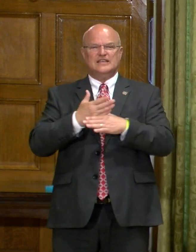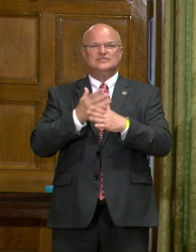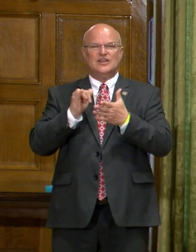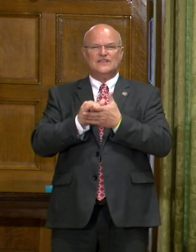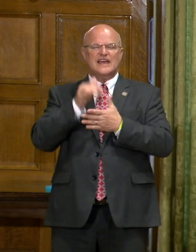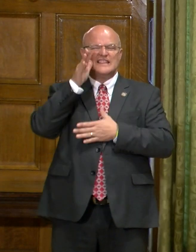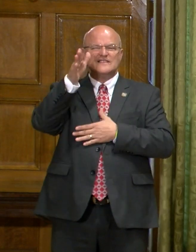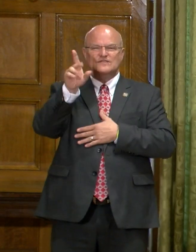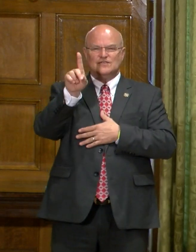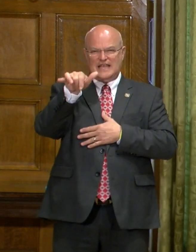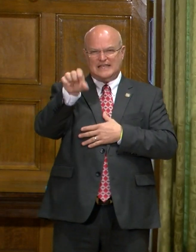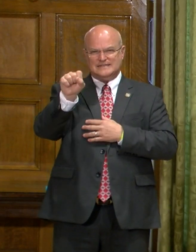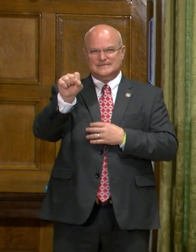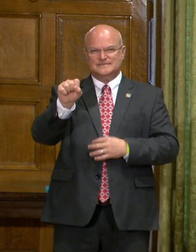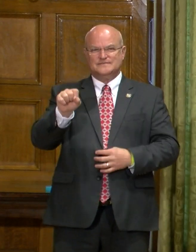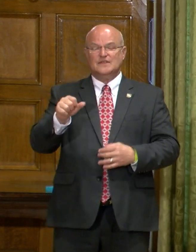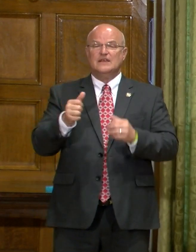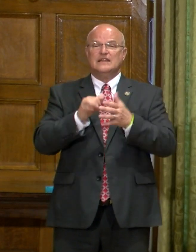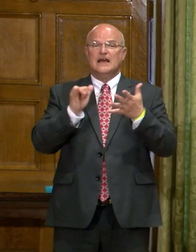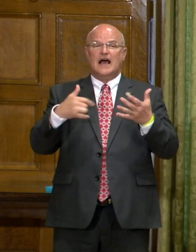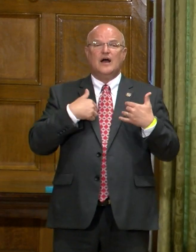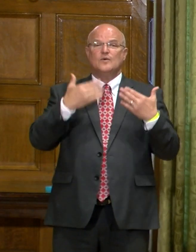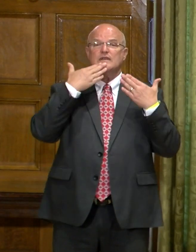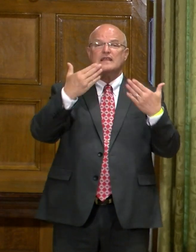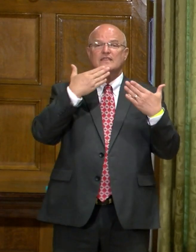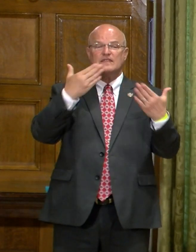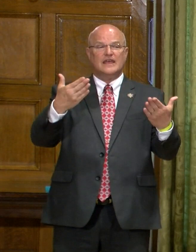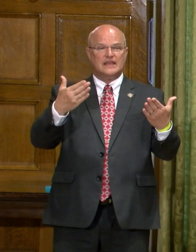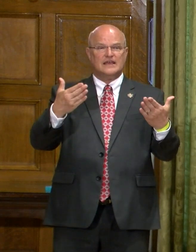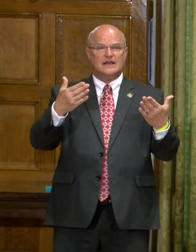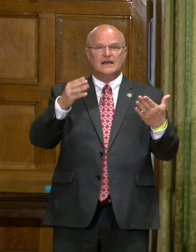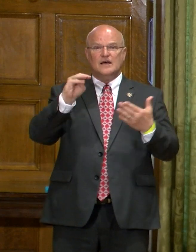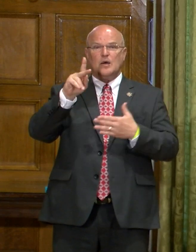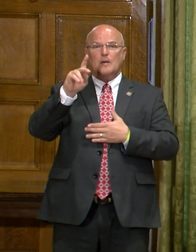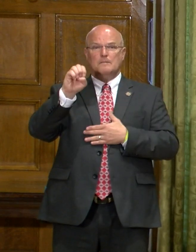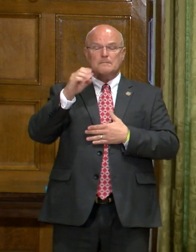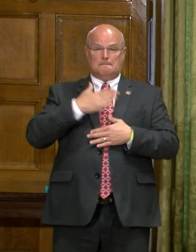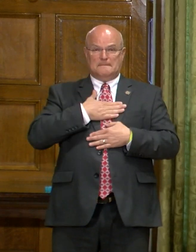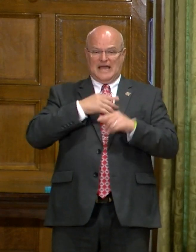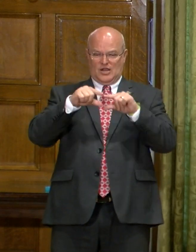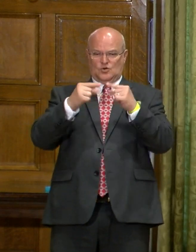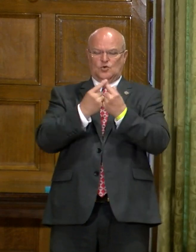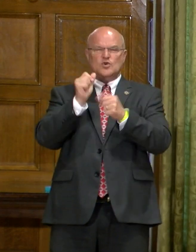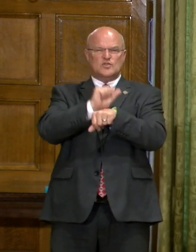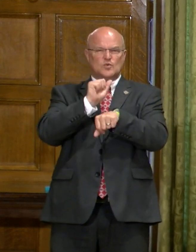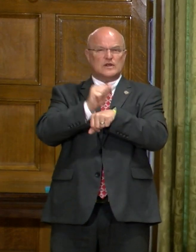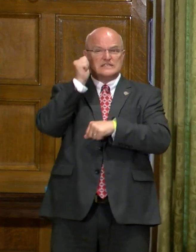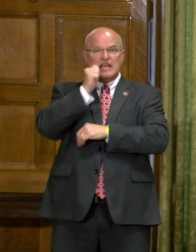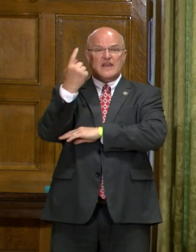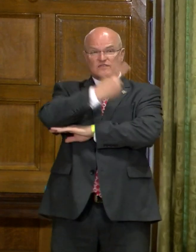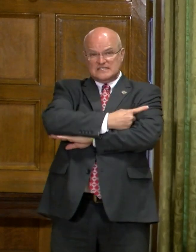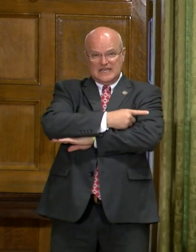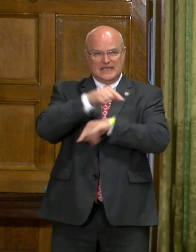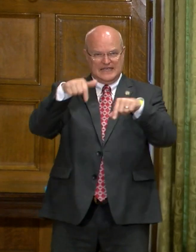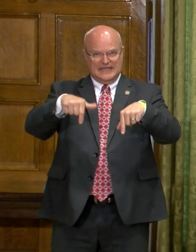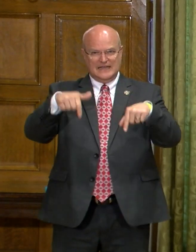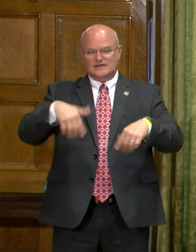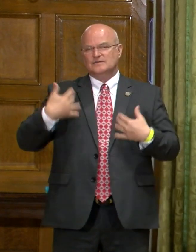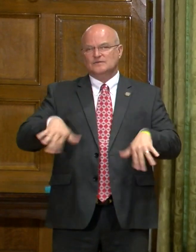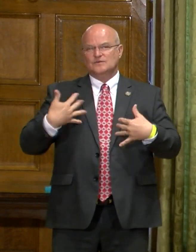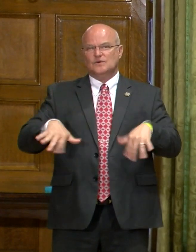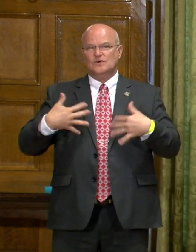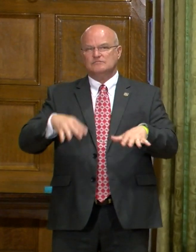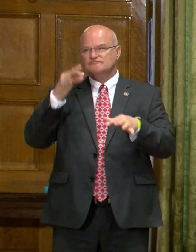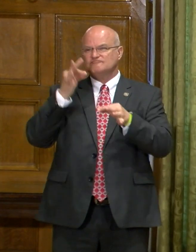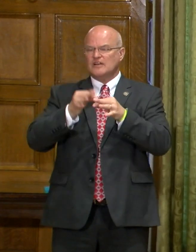share that in the coming days. With that, I want to thank my crew that works every day at this and